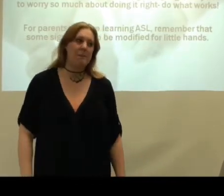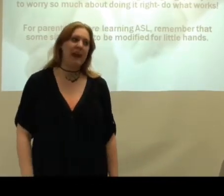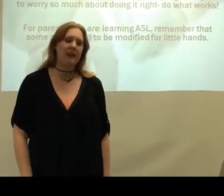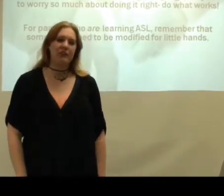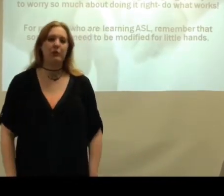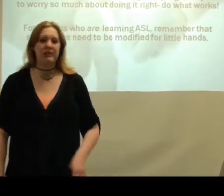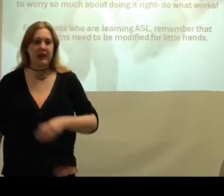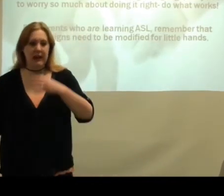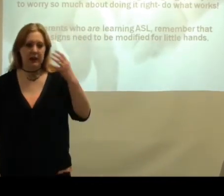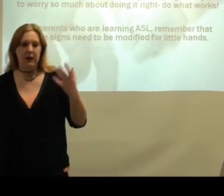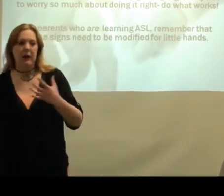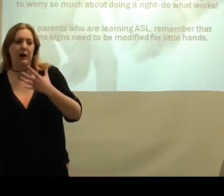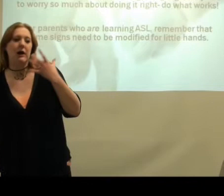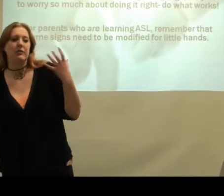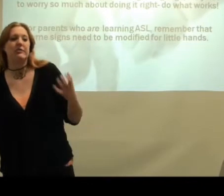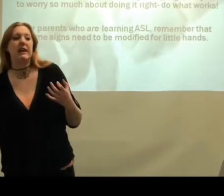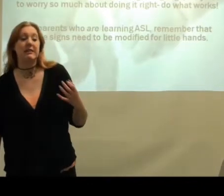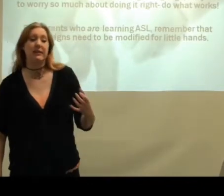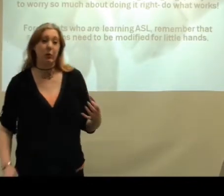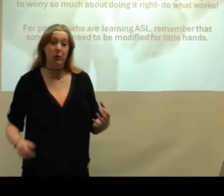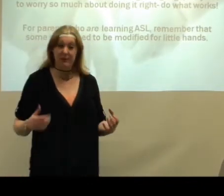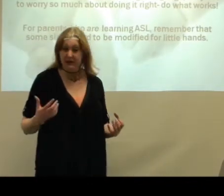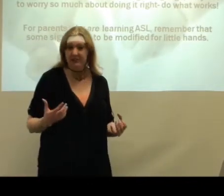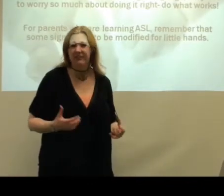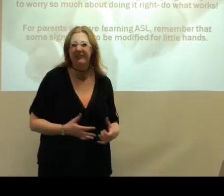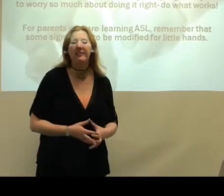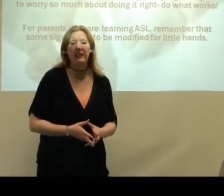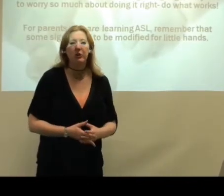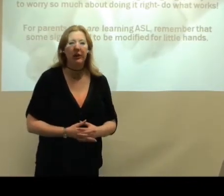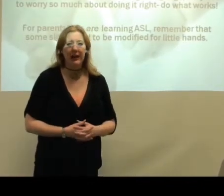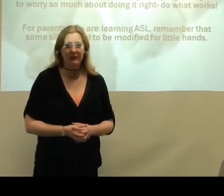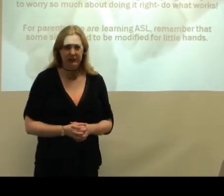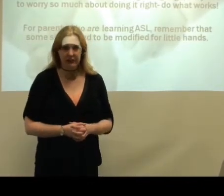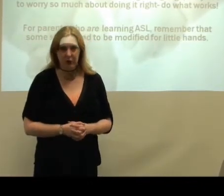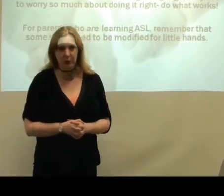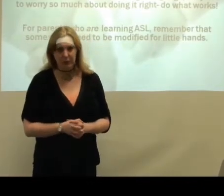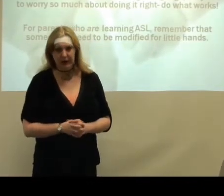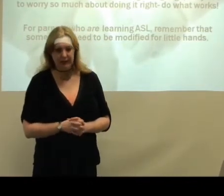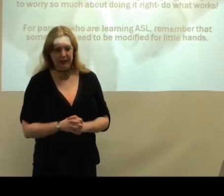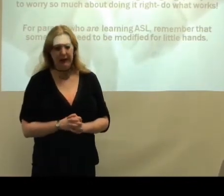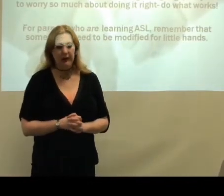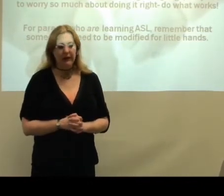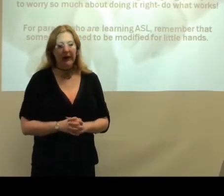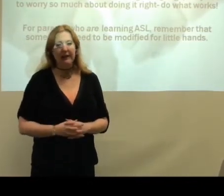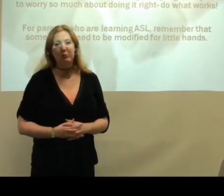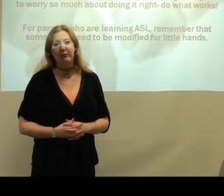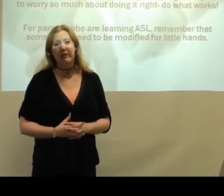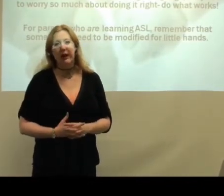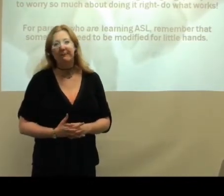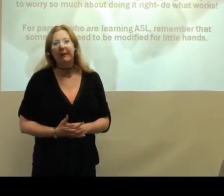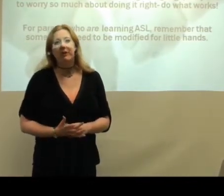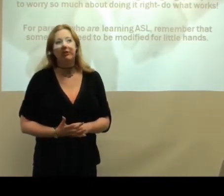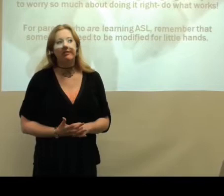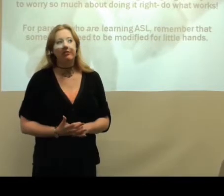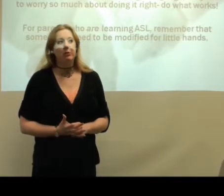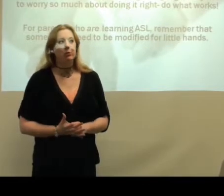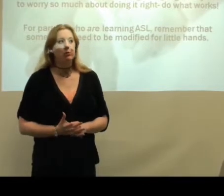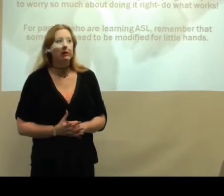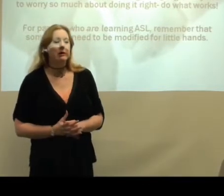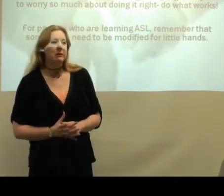as soon as they can understand that there would be a difference, then you can actually incorporate the actual sign. Just as you